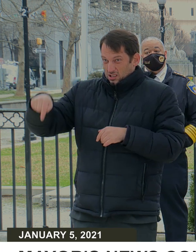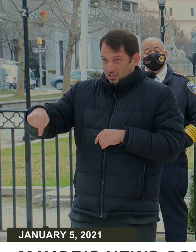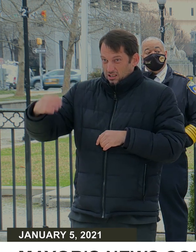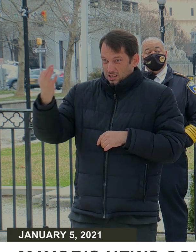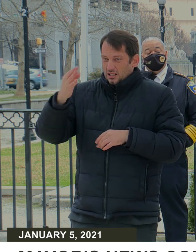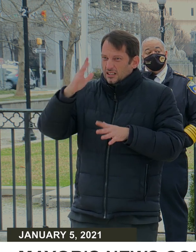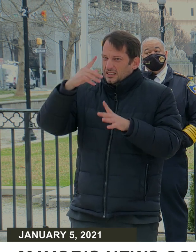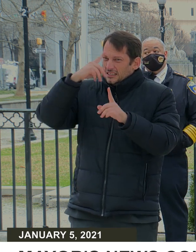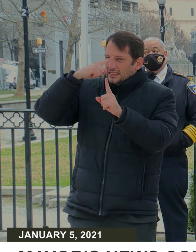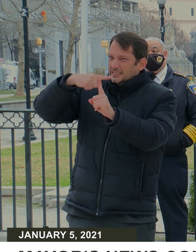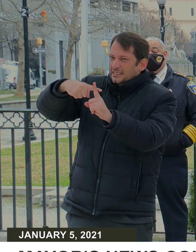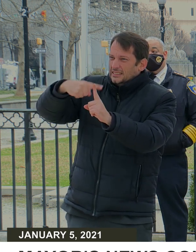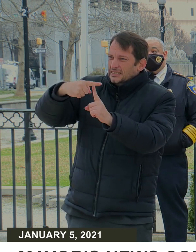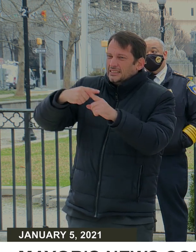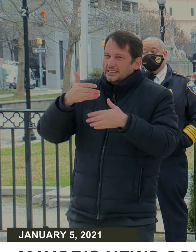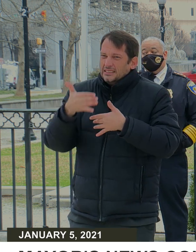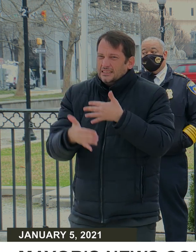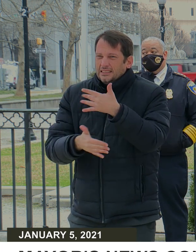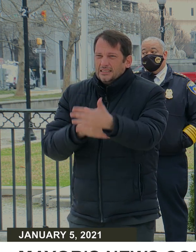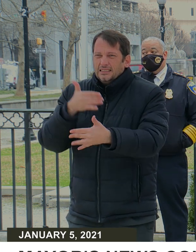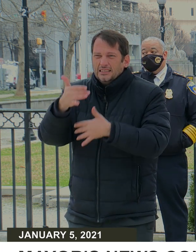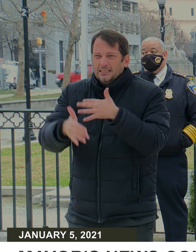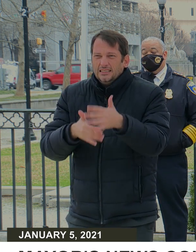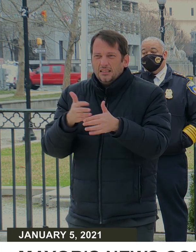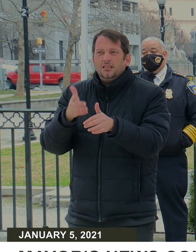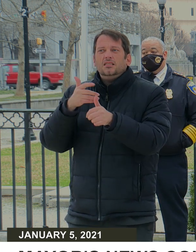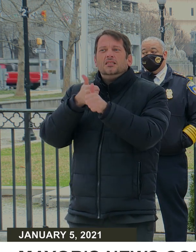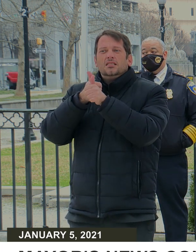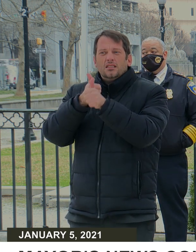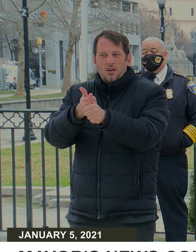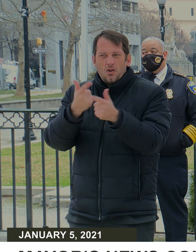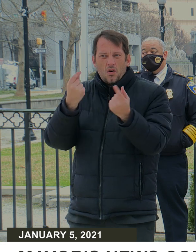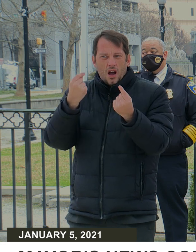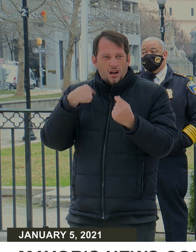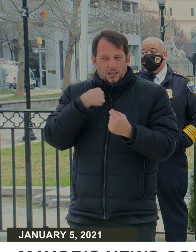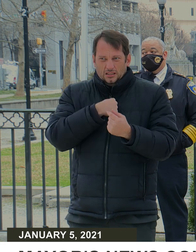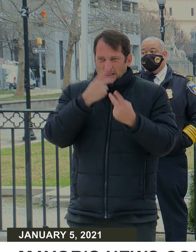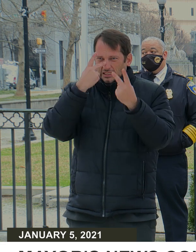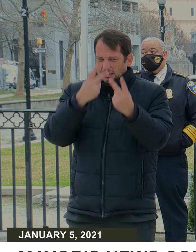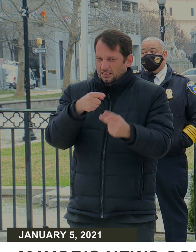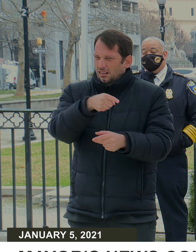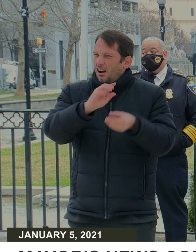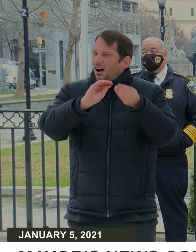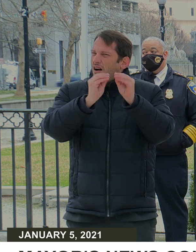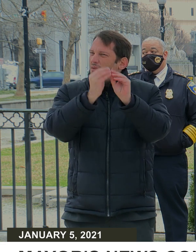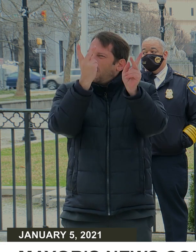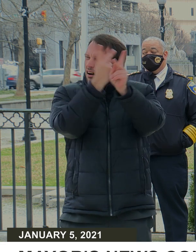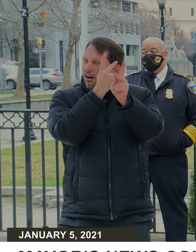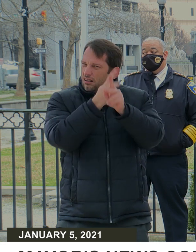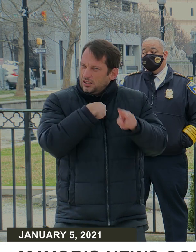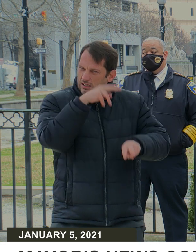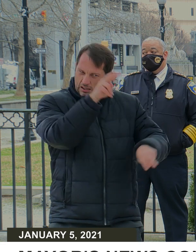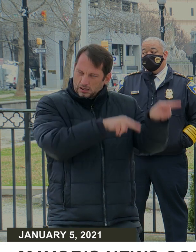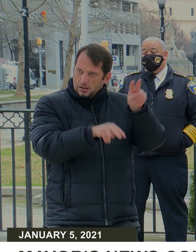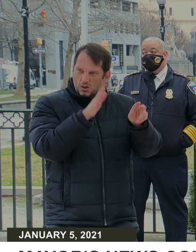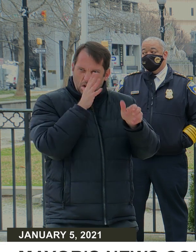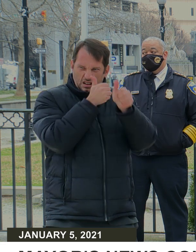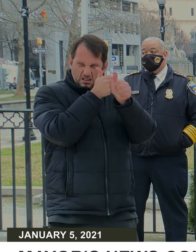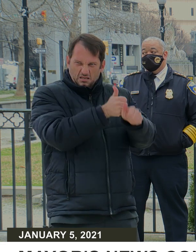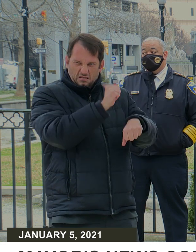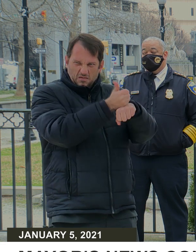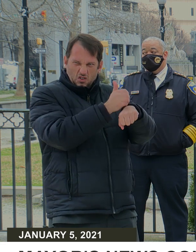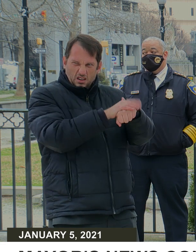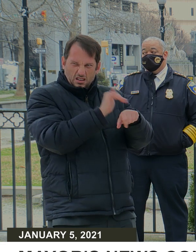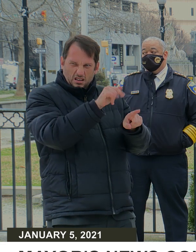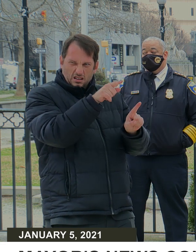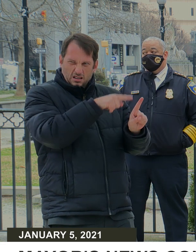trends based on what we've seen from the cases. However, what we have consistently seen is spikes